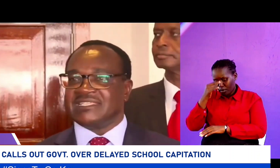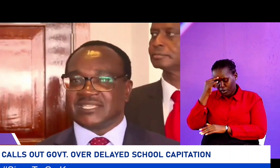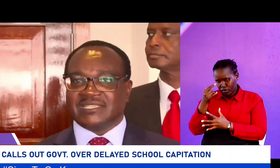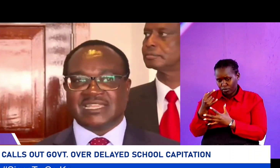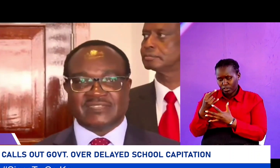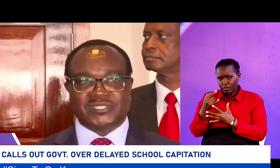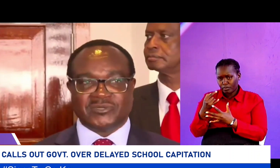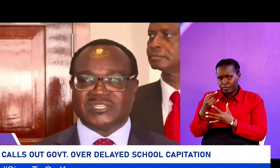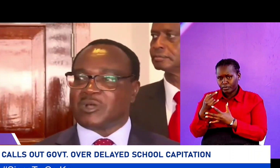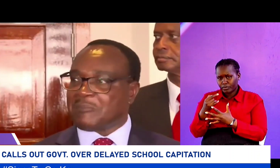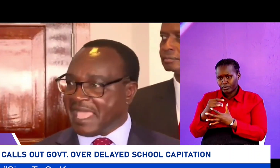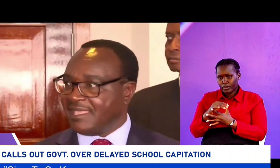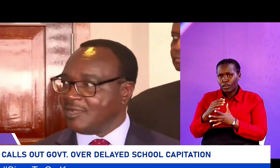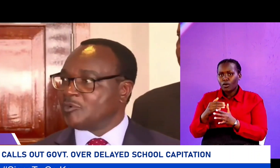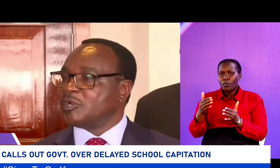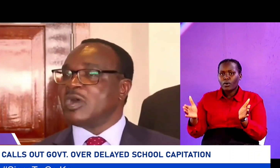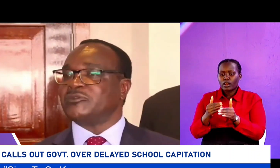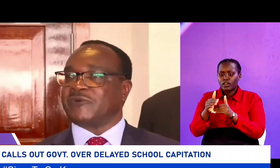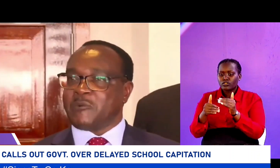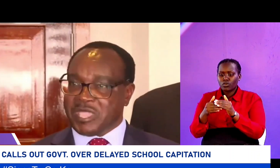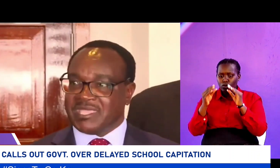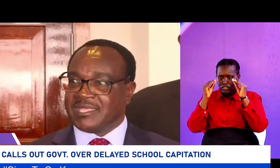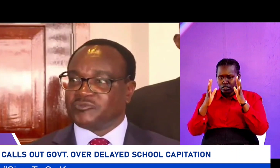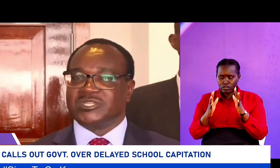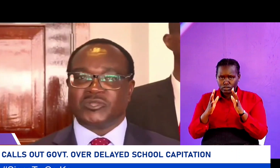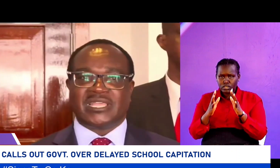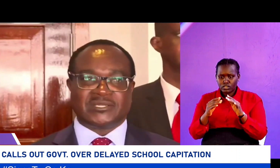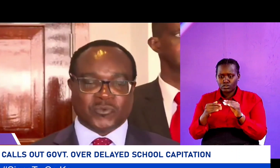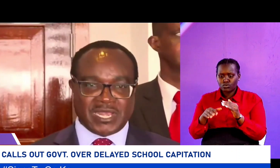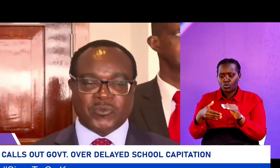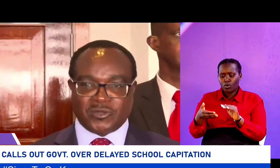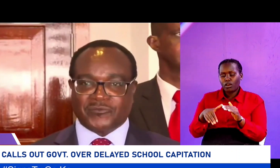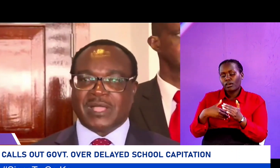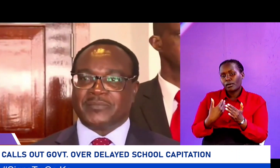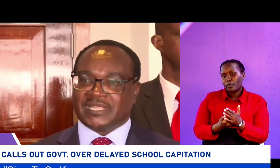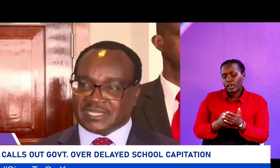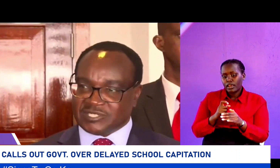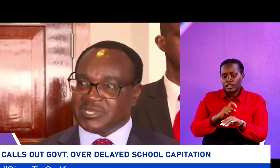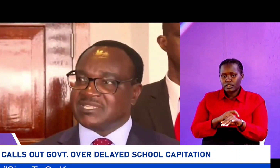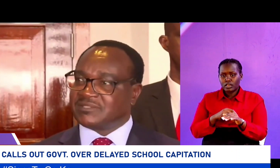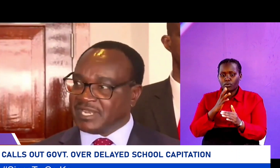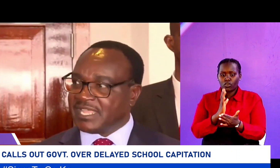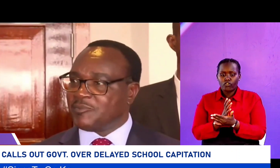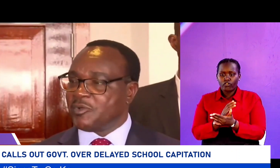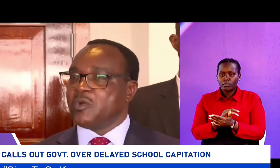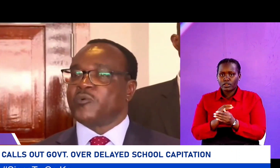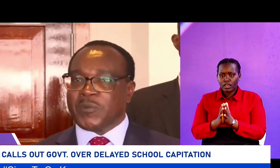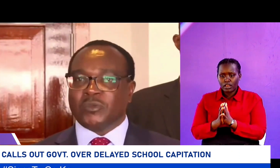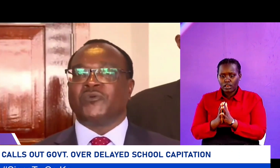encouraging each and every student to apply. We will go out of our way to ensure that when we confirm that a student is vulnerable, we will look